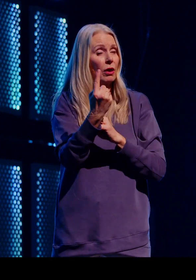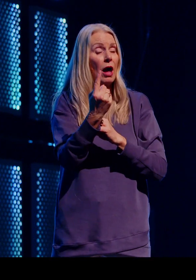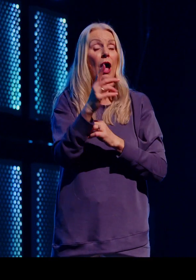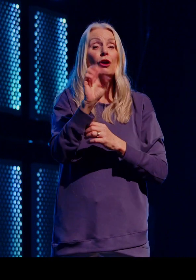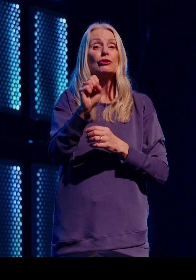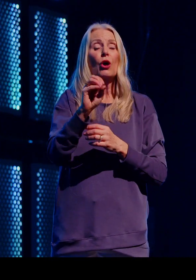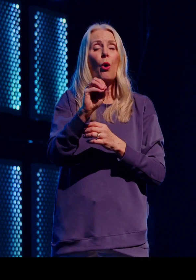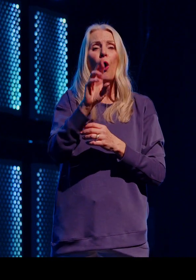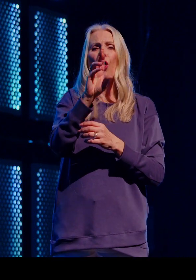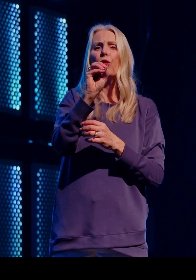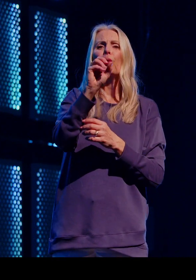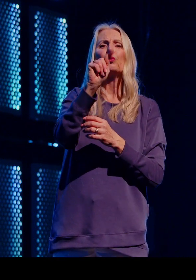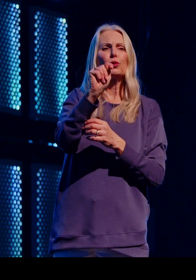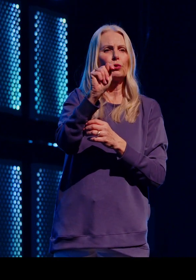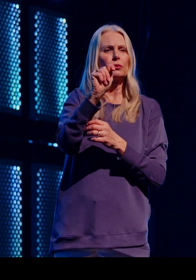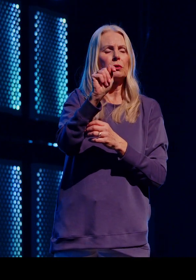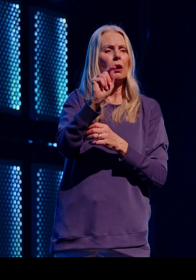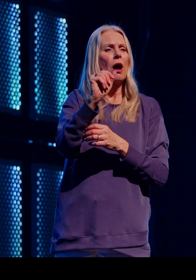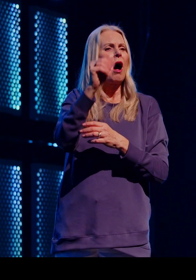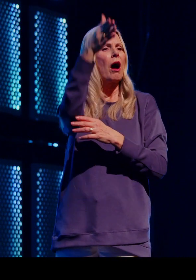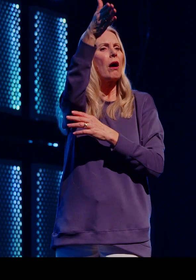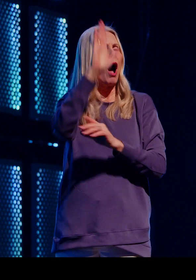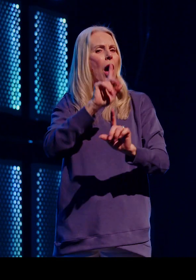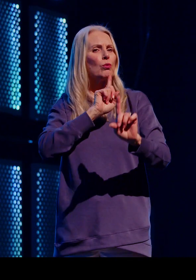is there God was answering a question